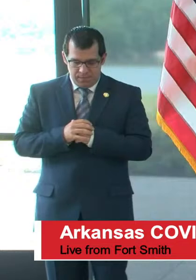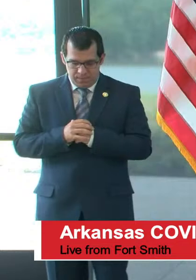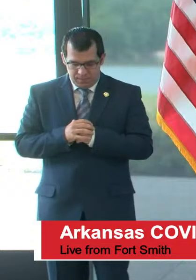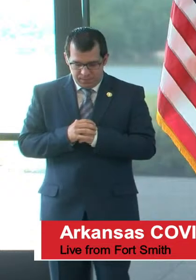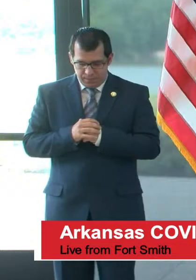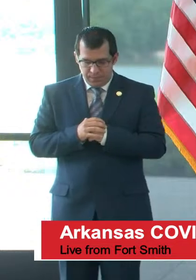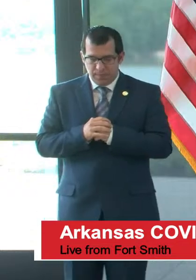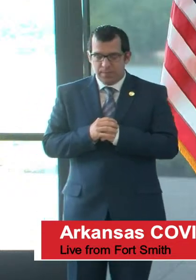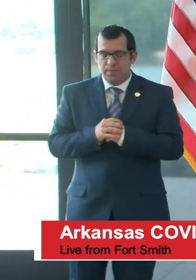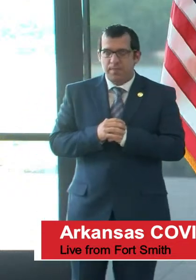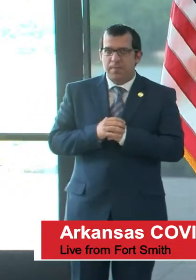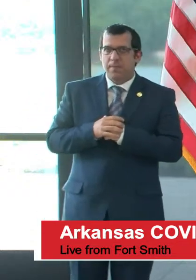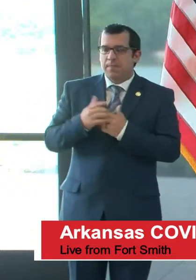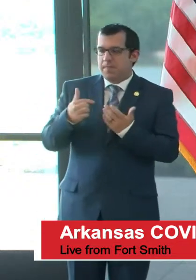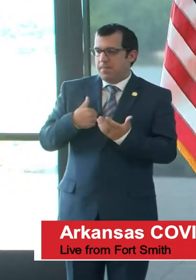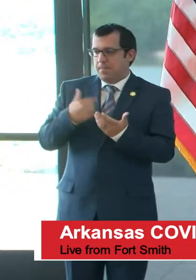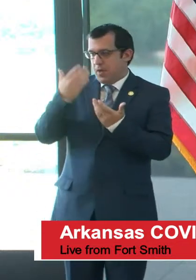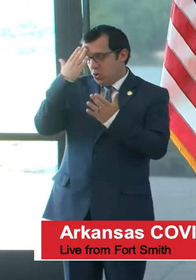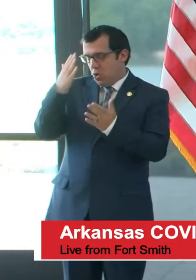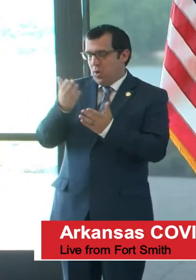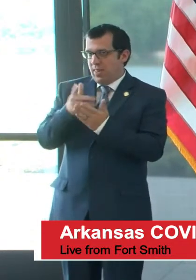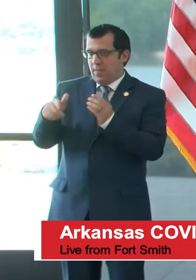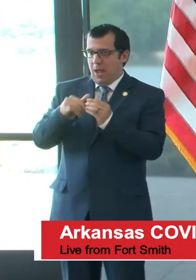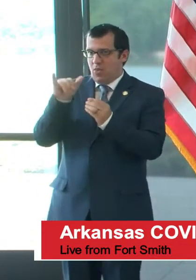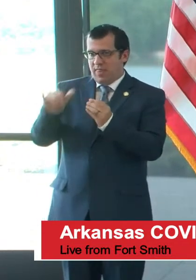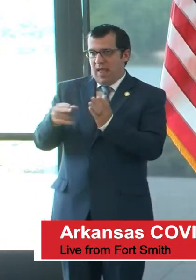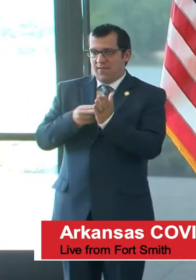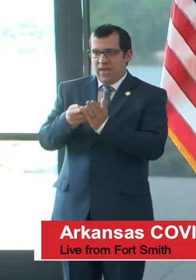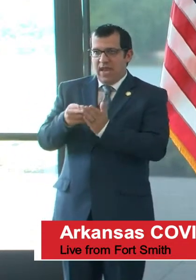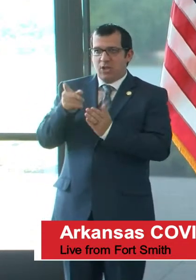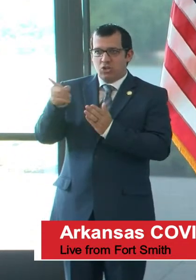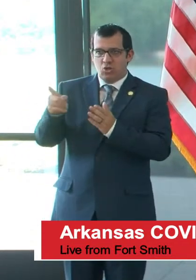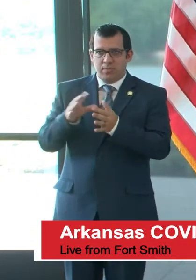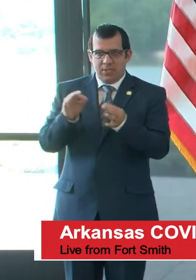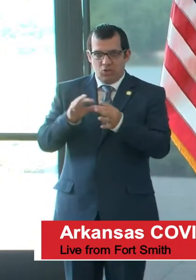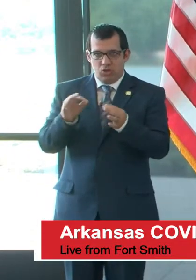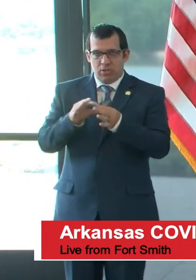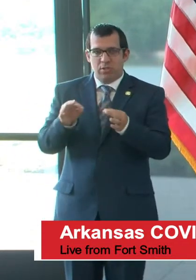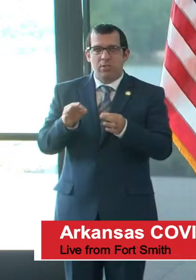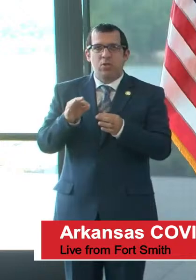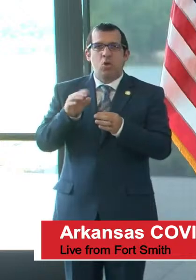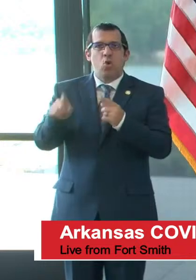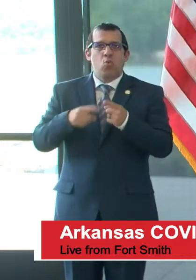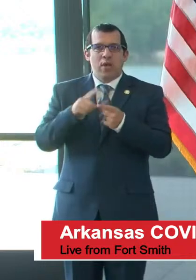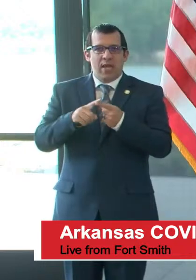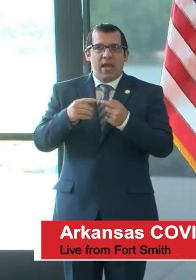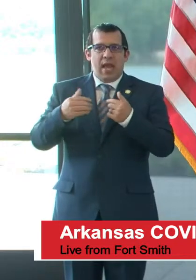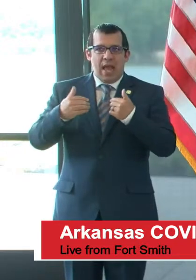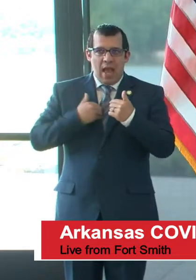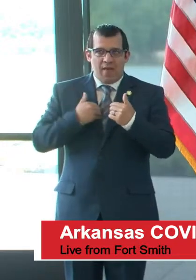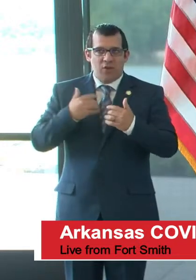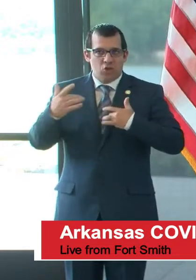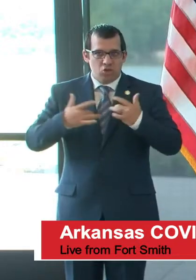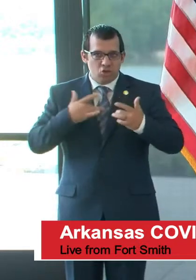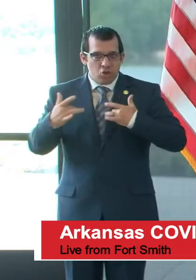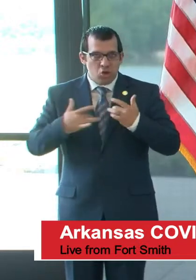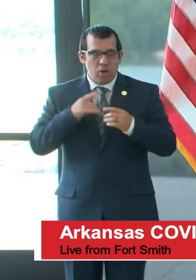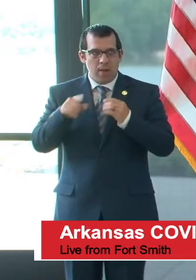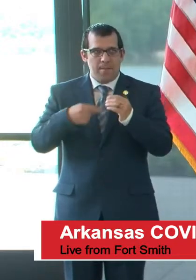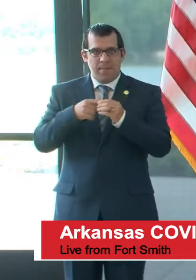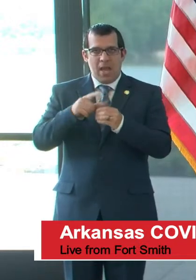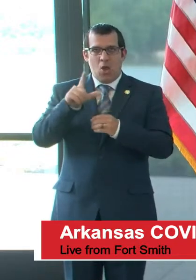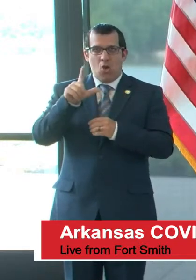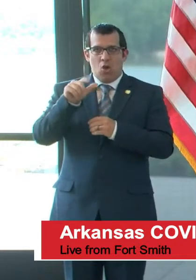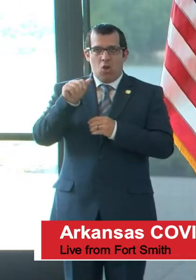Well, I don't know anything about the facts that you related, but you know, whenever there is a concern about